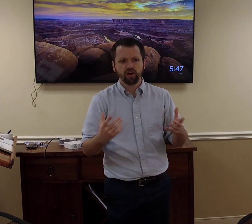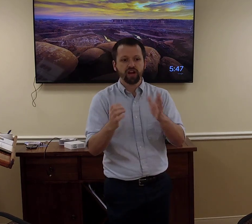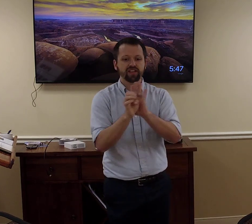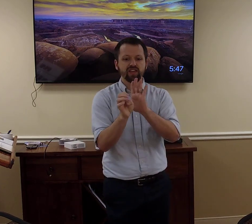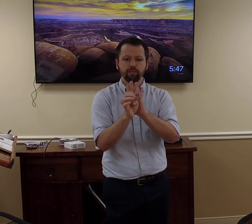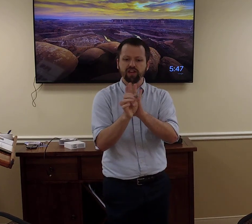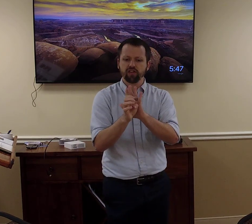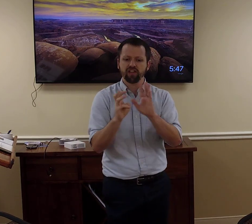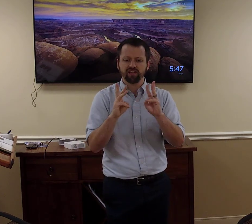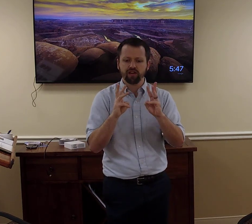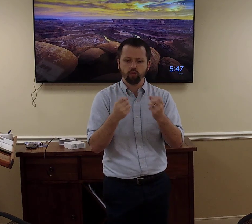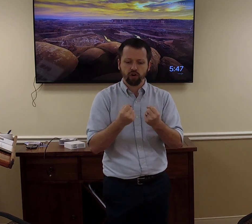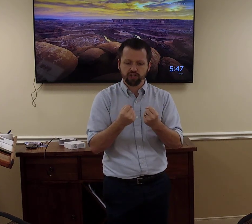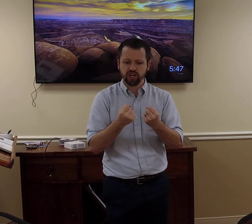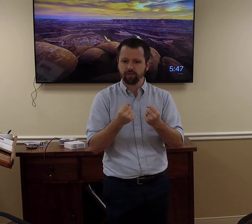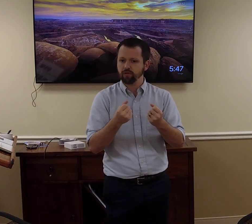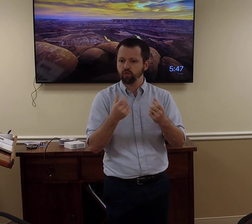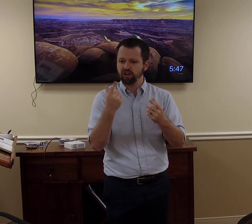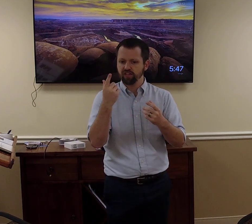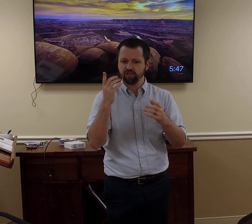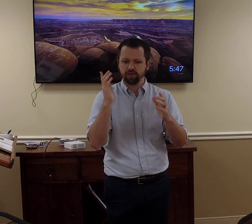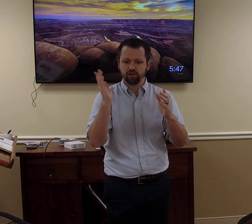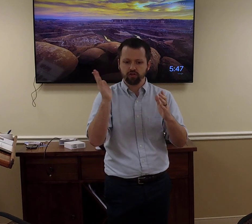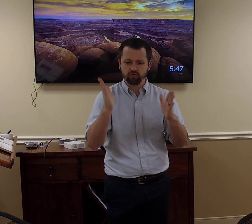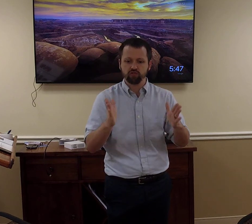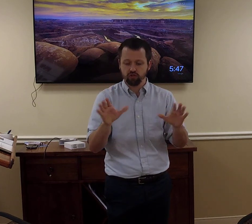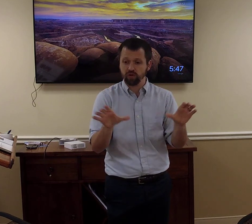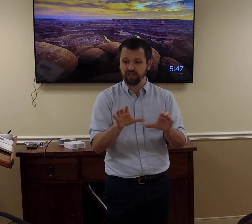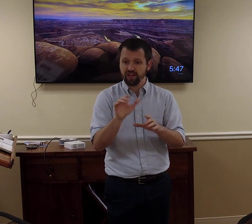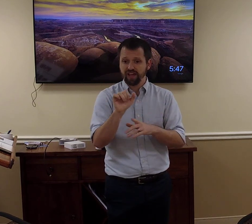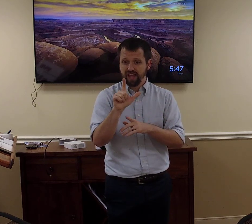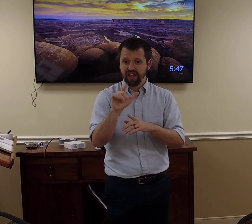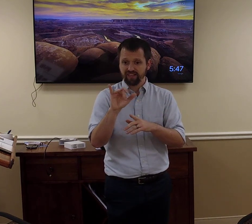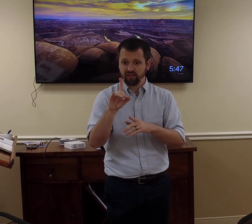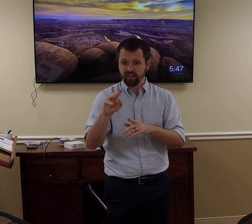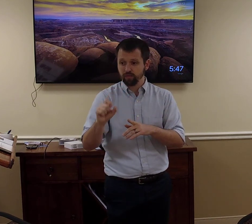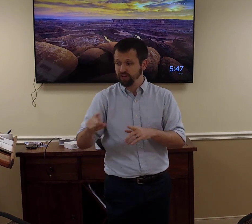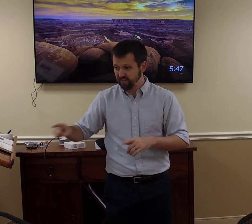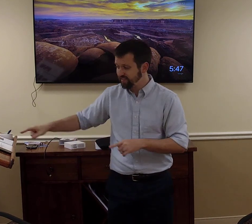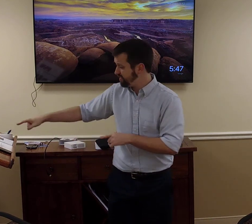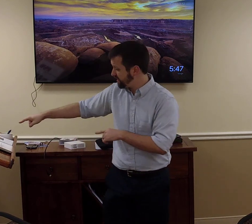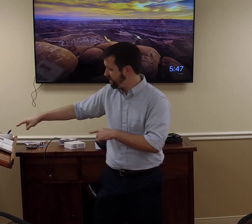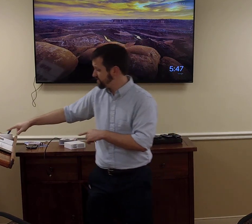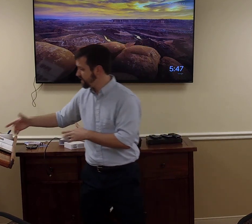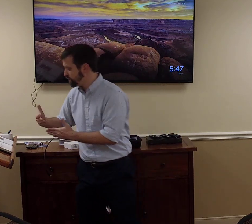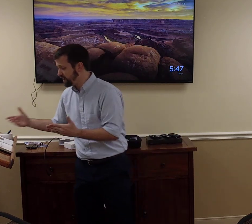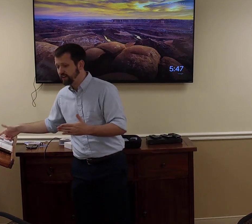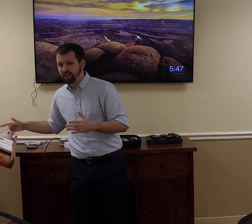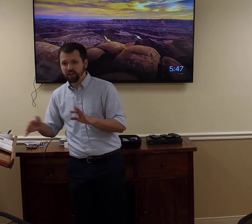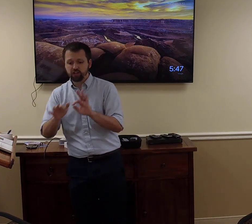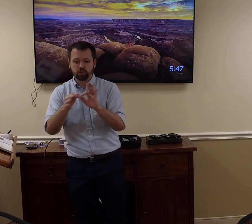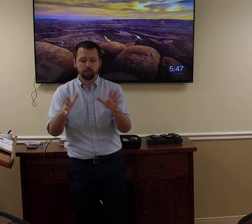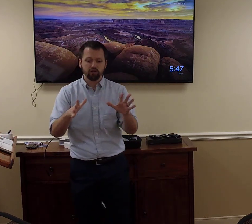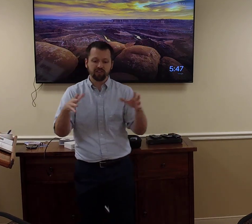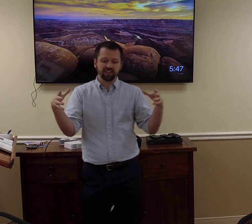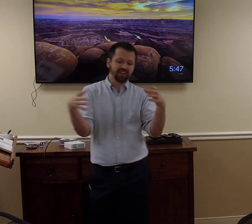An example I saw this at a workshop where one of the speakers was doing ASL idioms, because this is the kind of stuff that interpreters get together